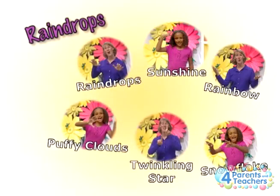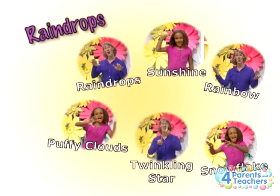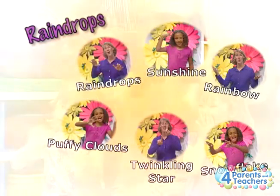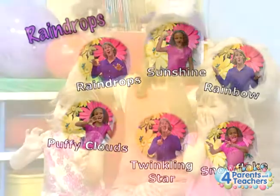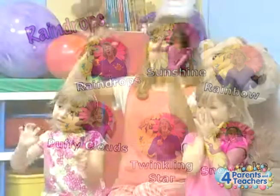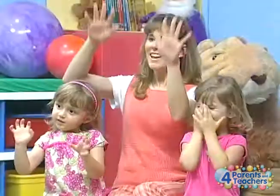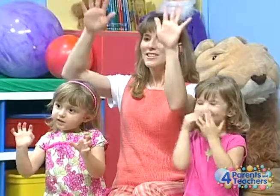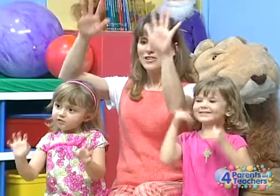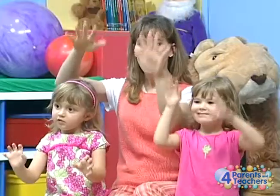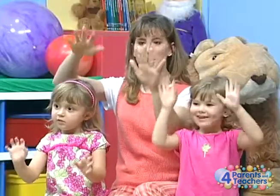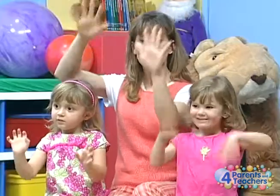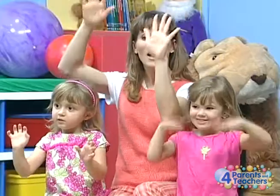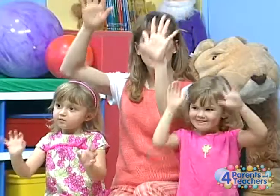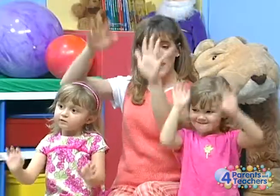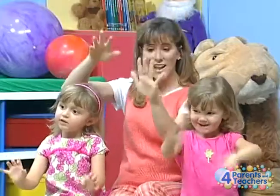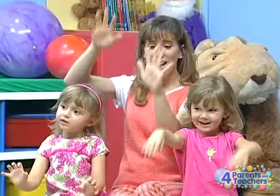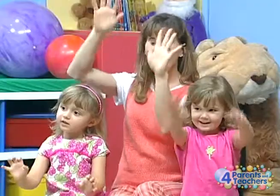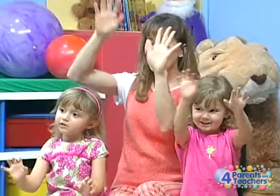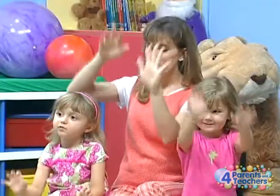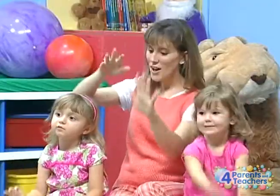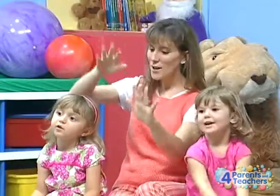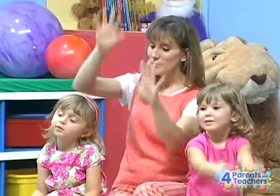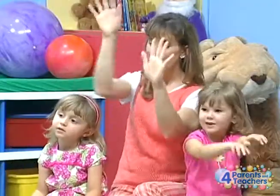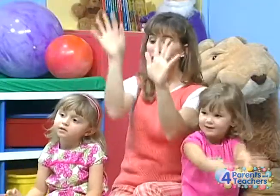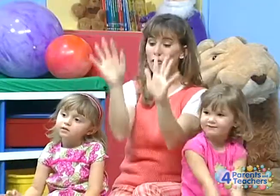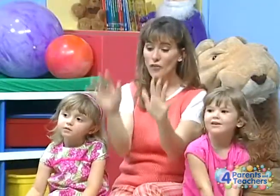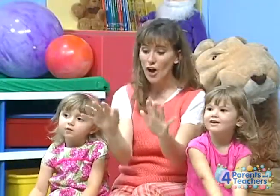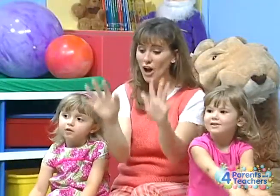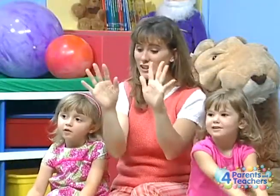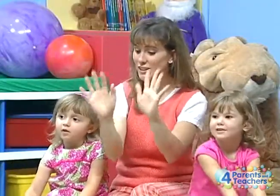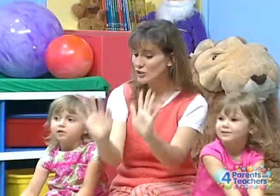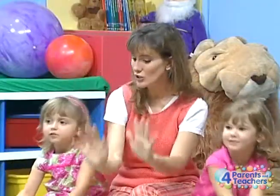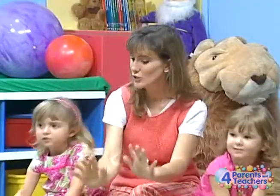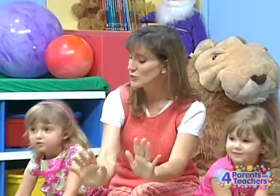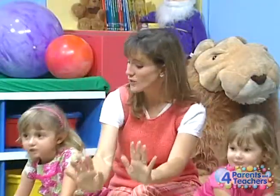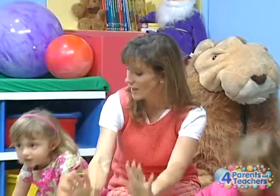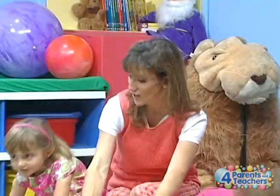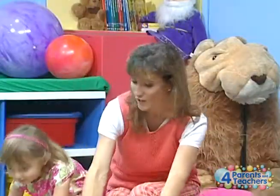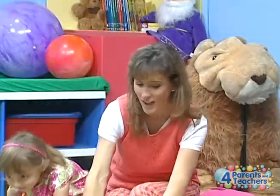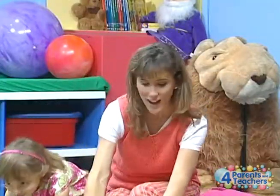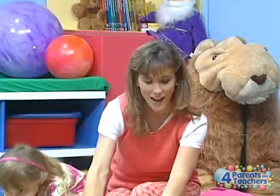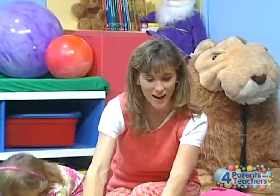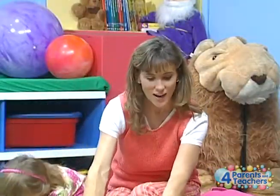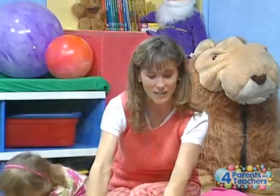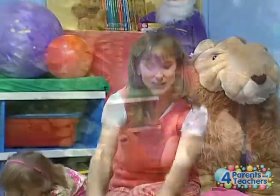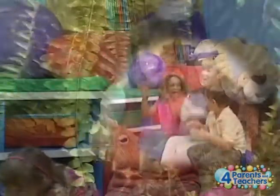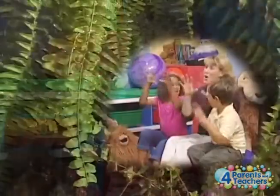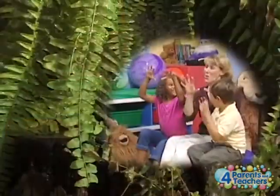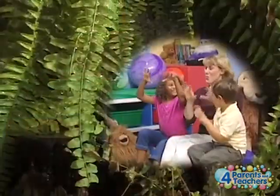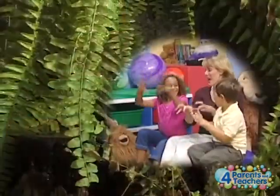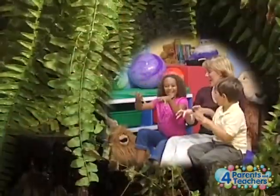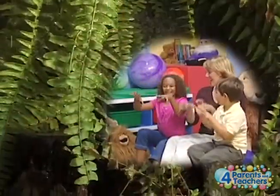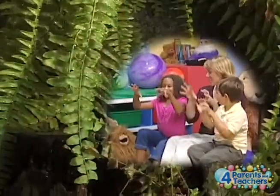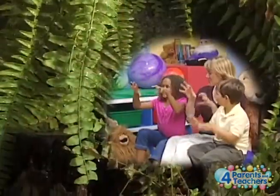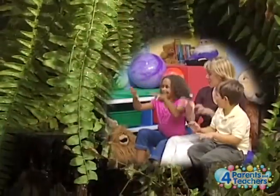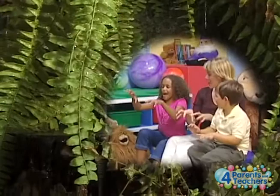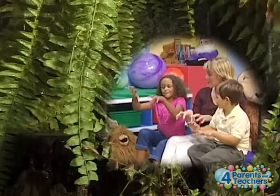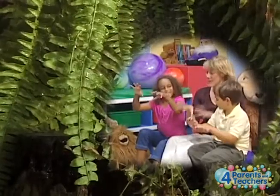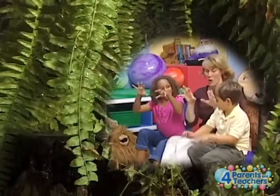raindrops, raindrops falling to the ground raindrops,